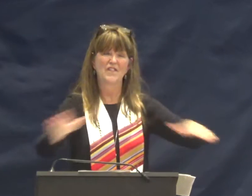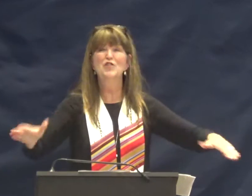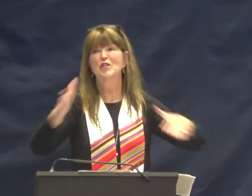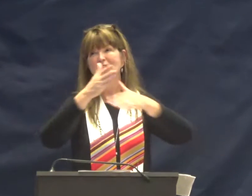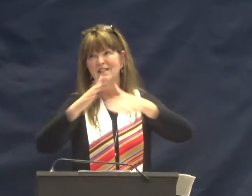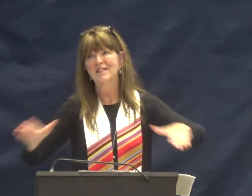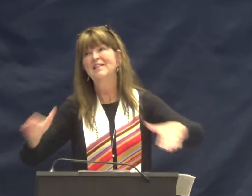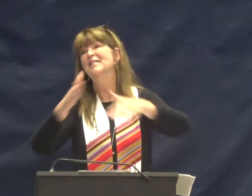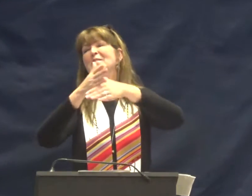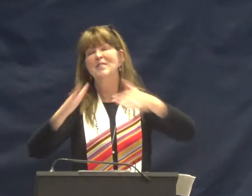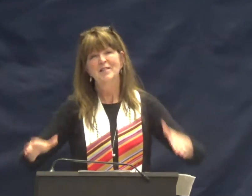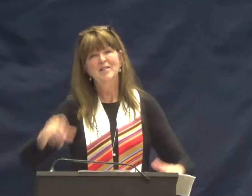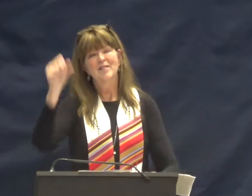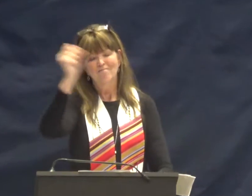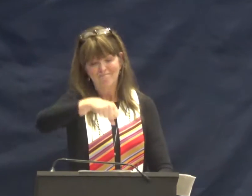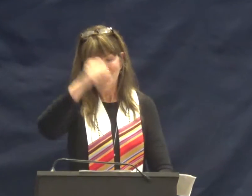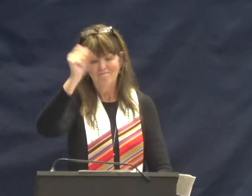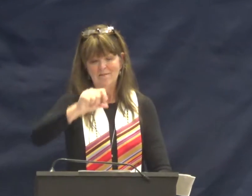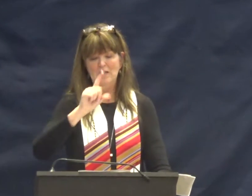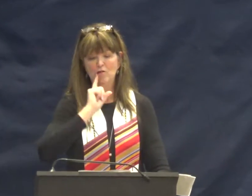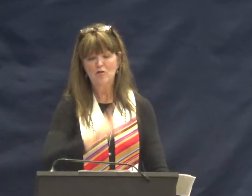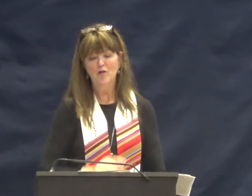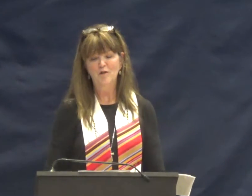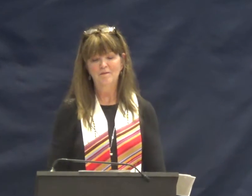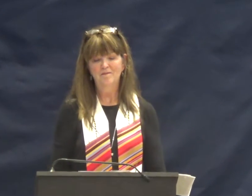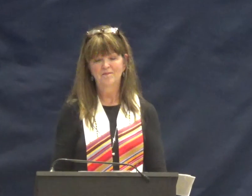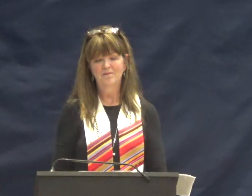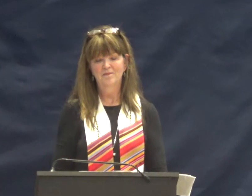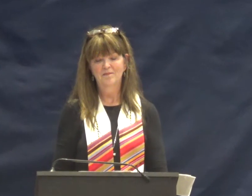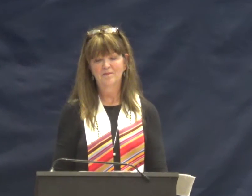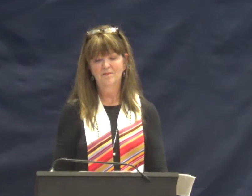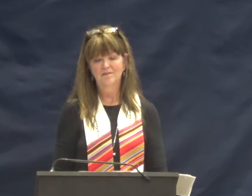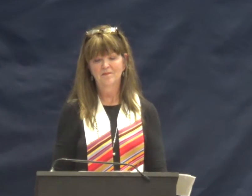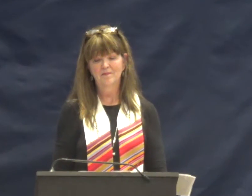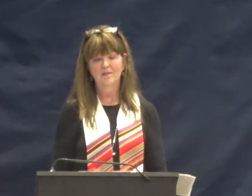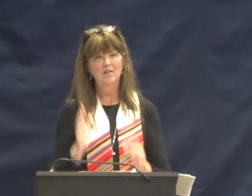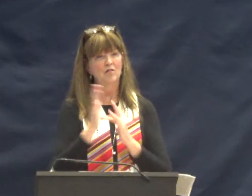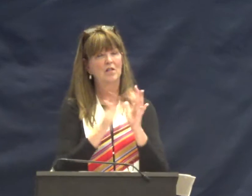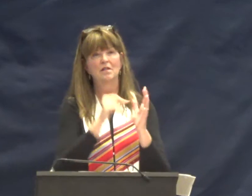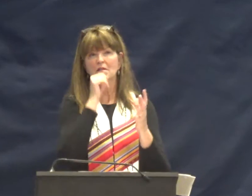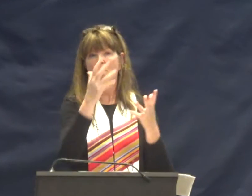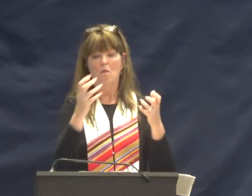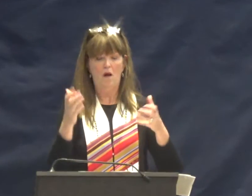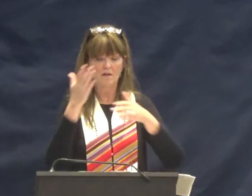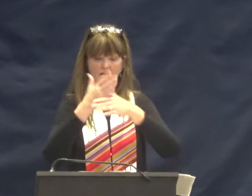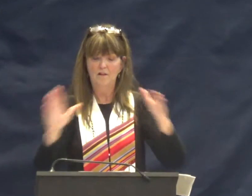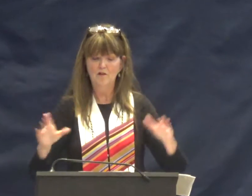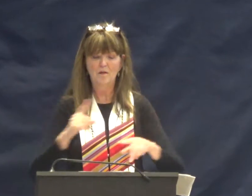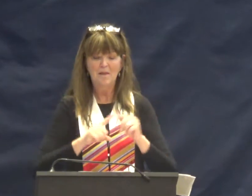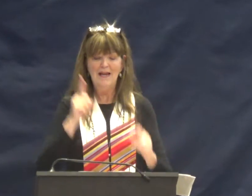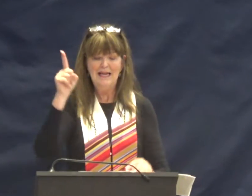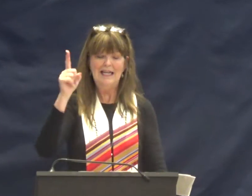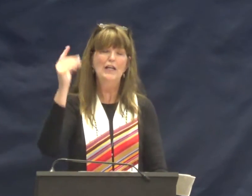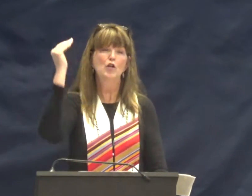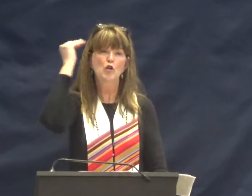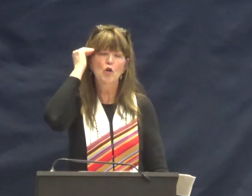message of loving everyone will cause division. It will. Jesus didn't want